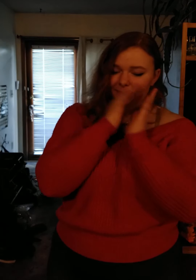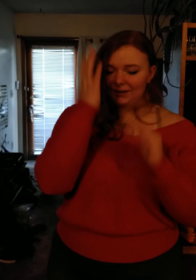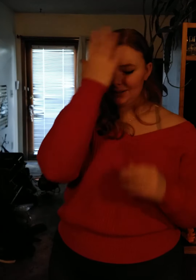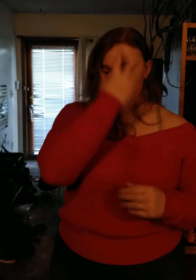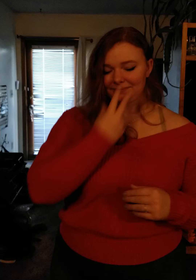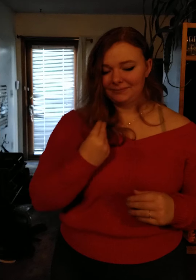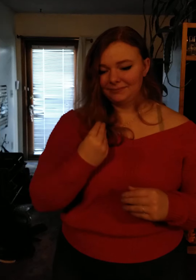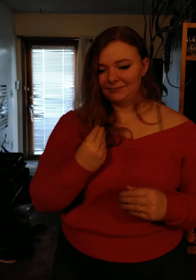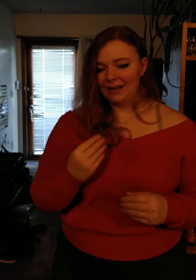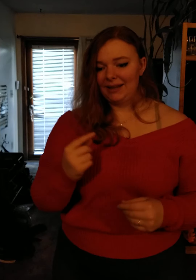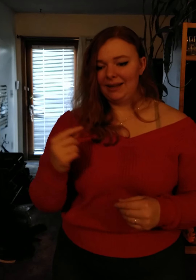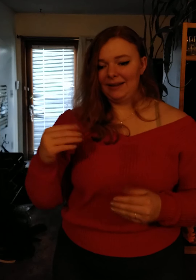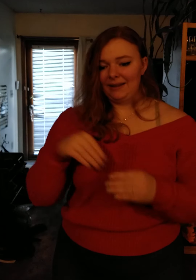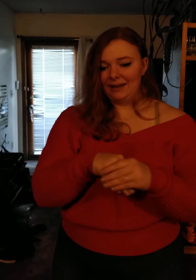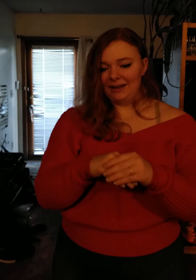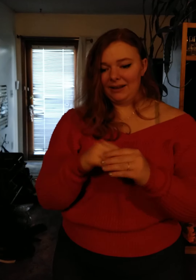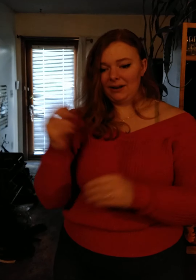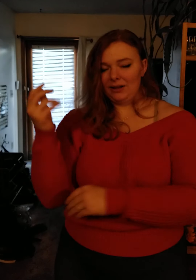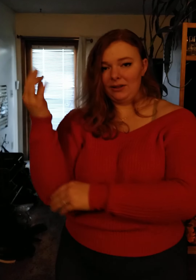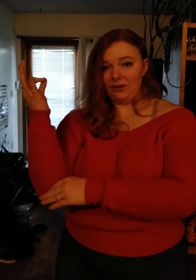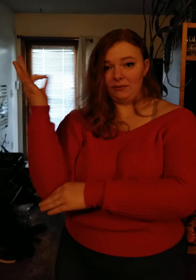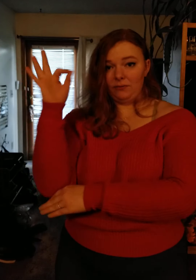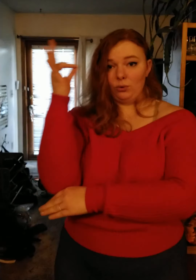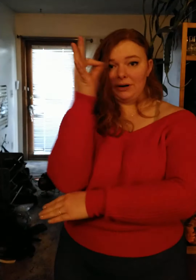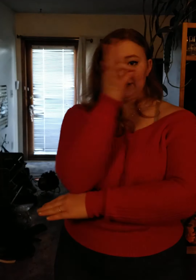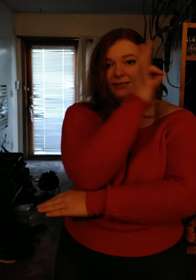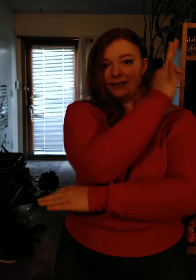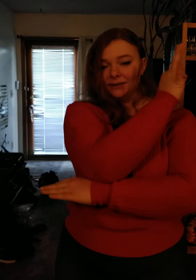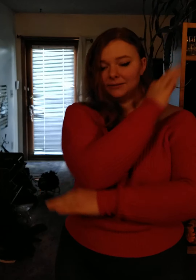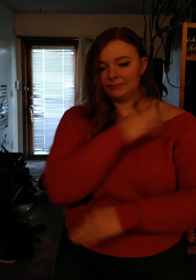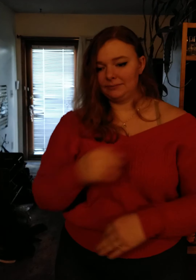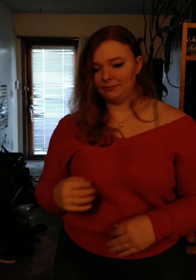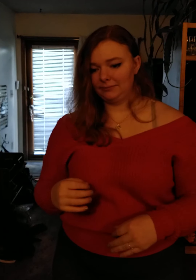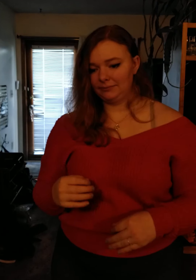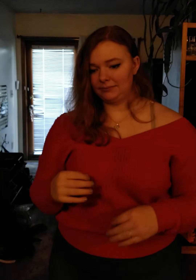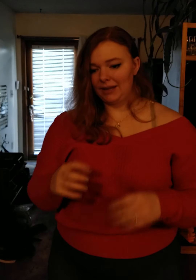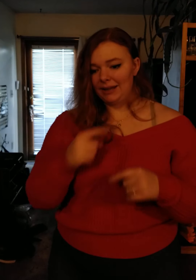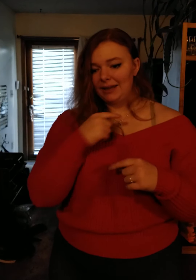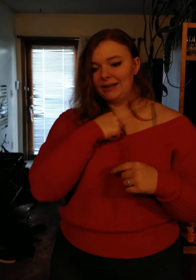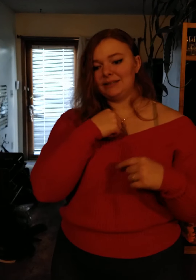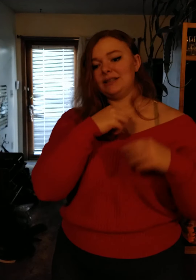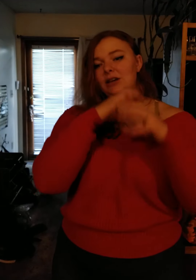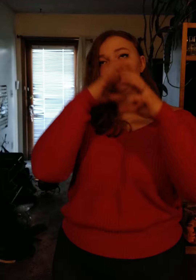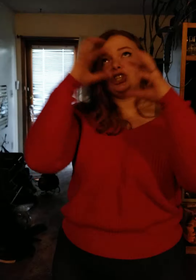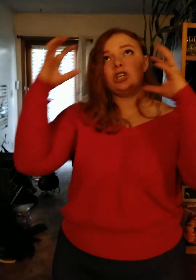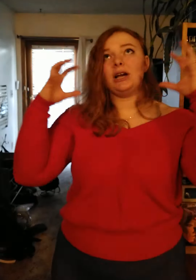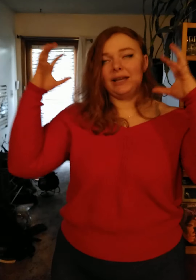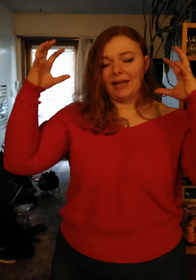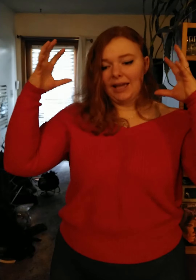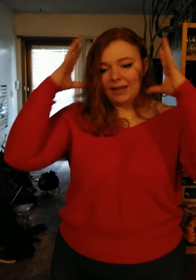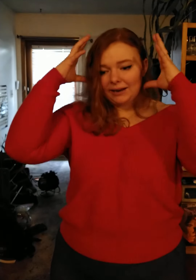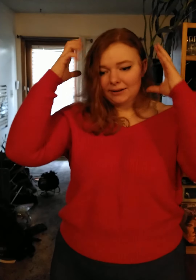in the forest. His giant head